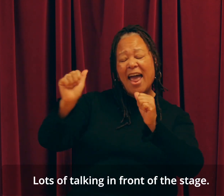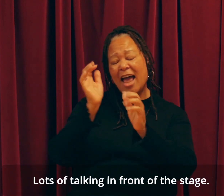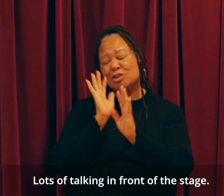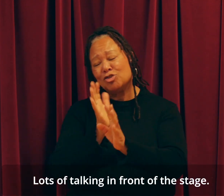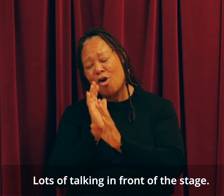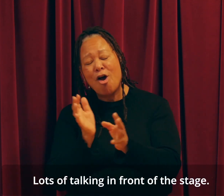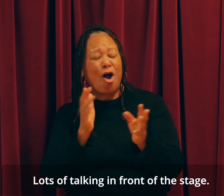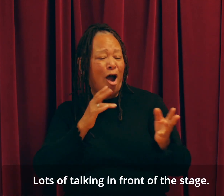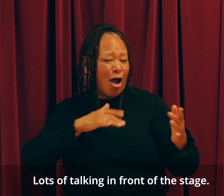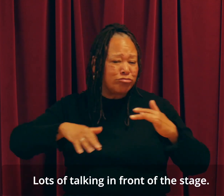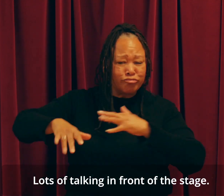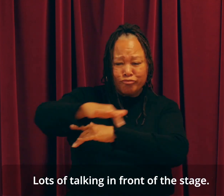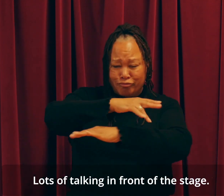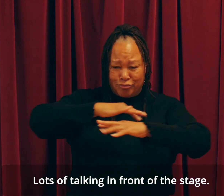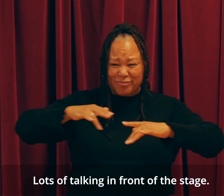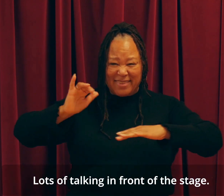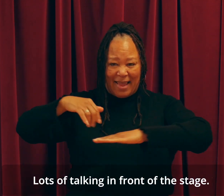There's lots of talking in front of the stage.